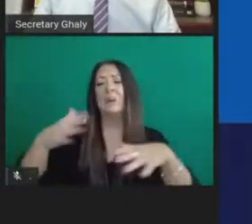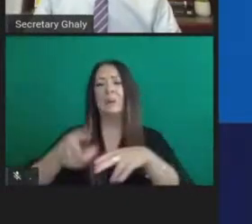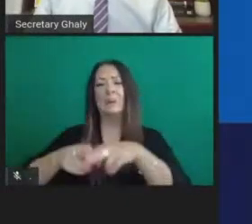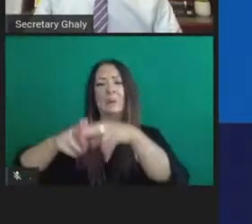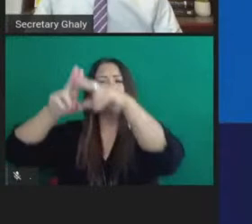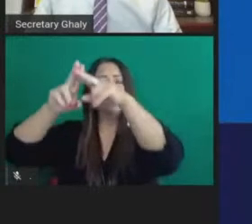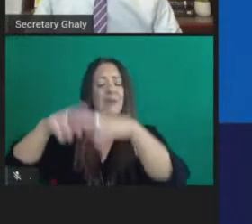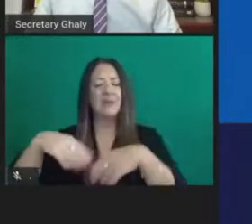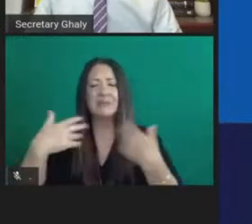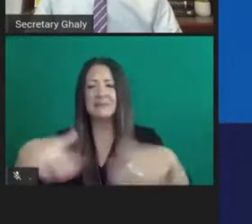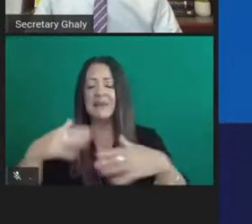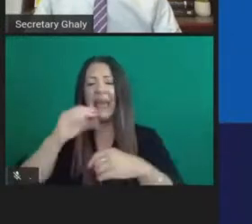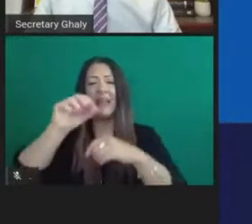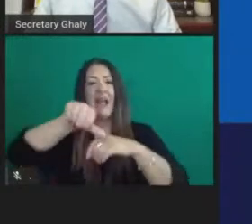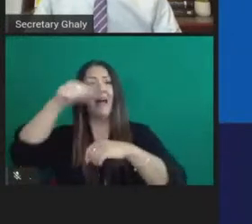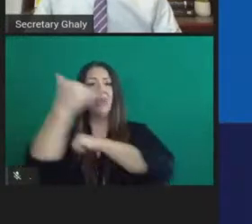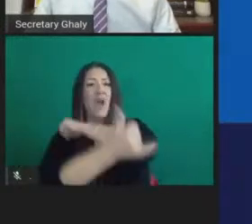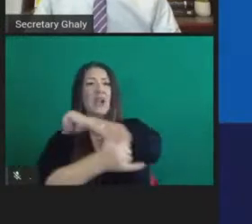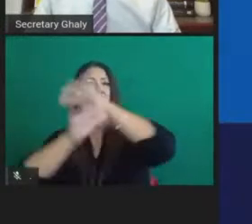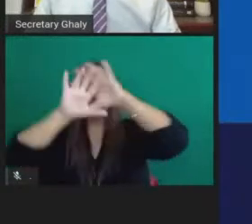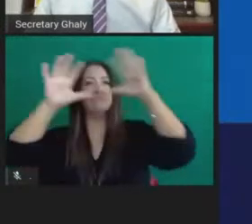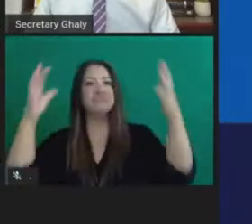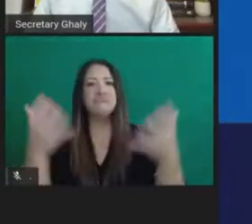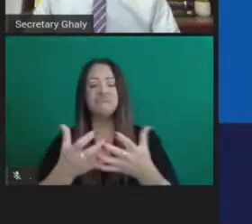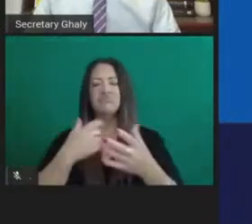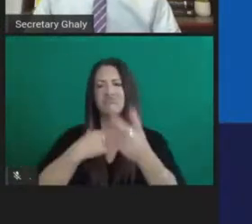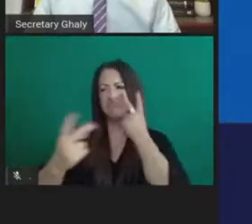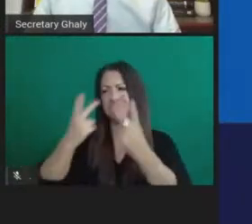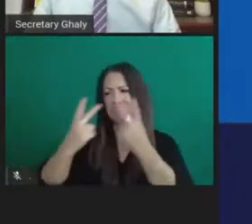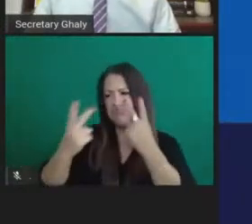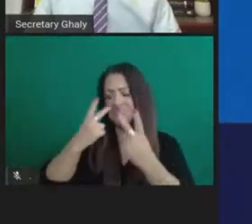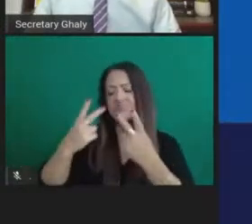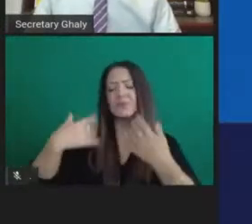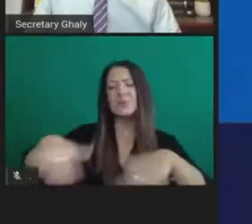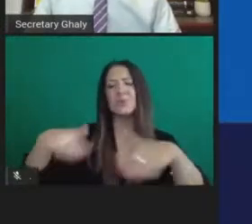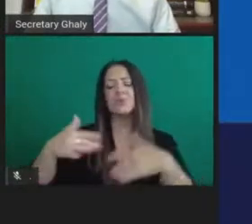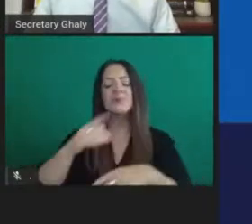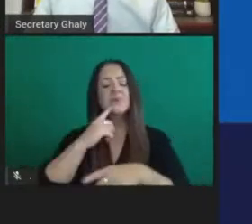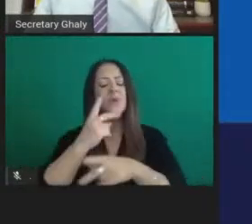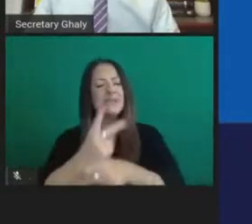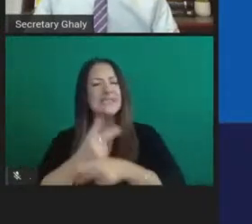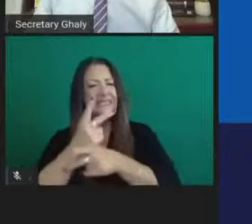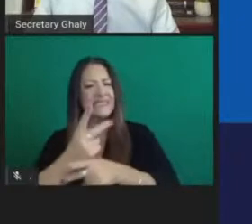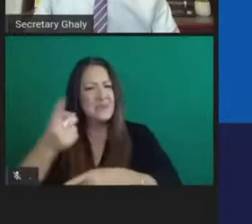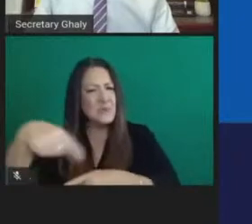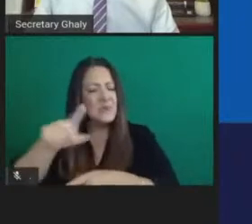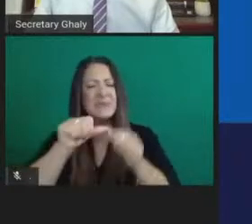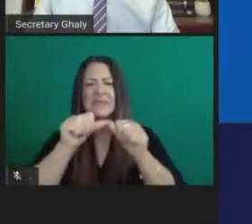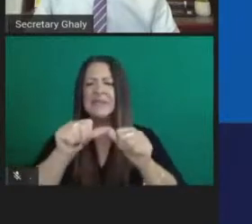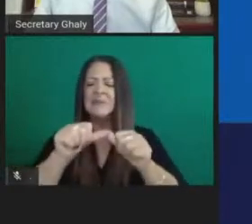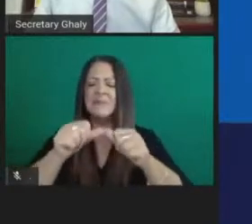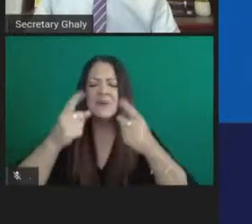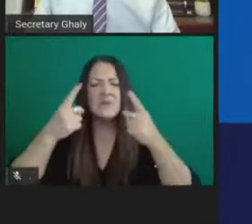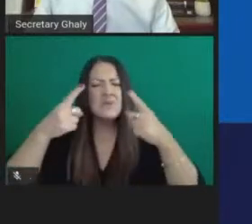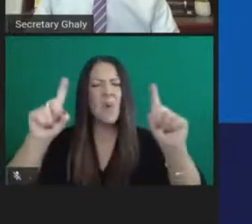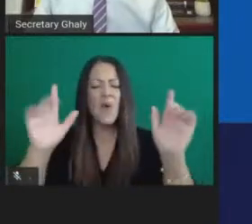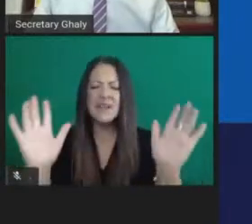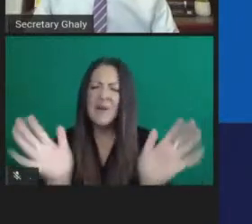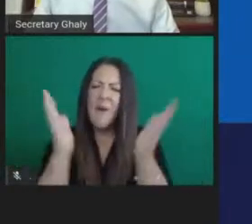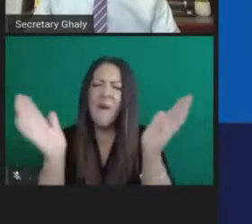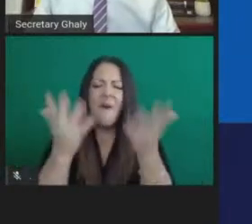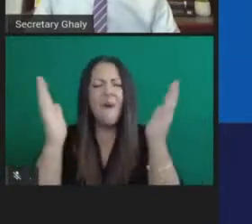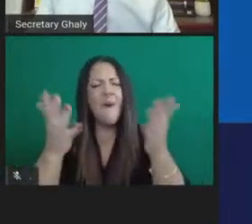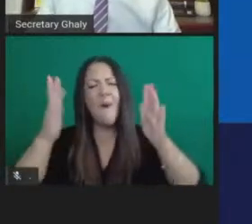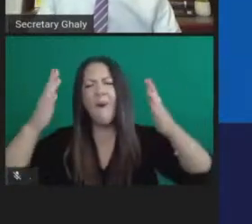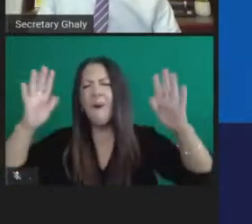of cases, hospitalizations, and deaths. So continuing to work 40 million strong on keeping these numbers where they